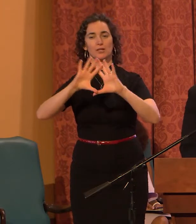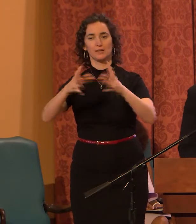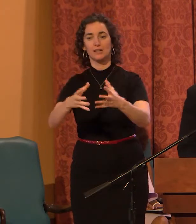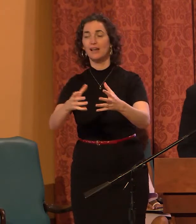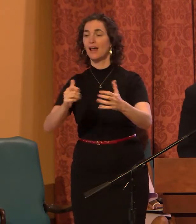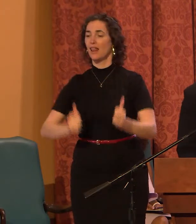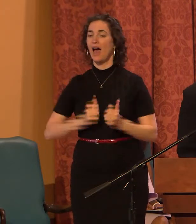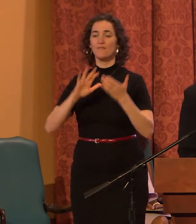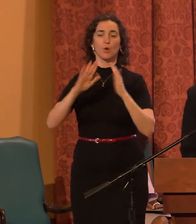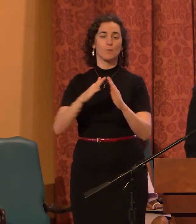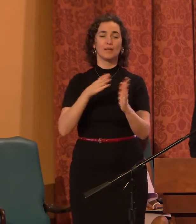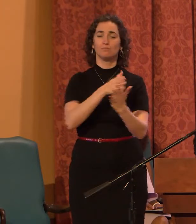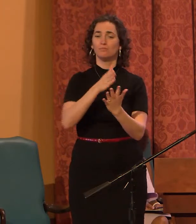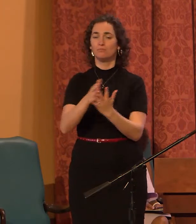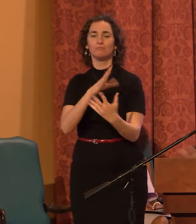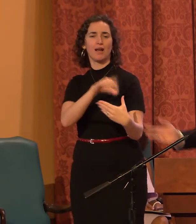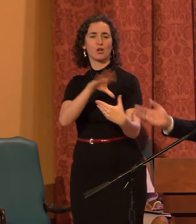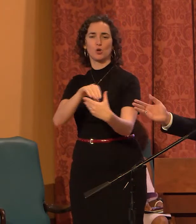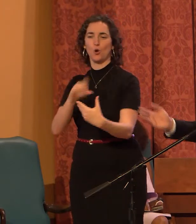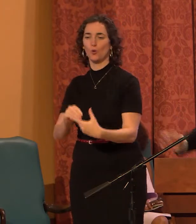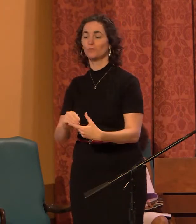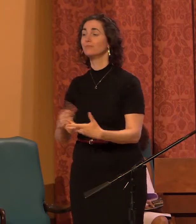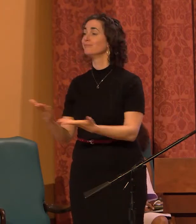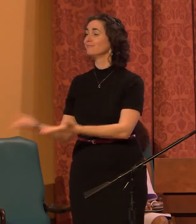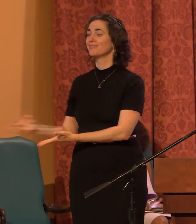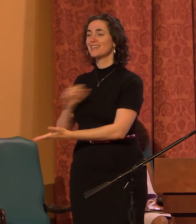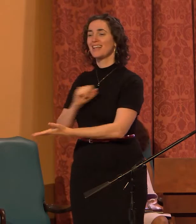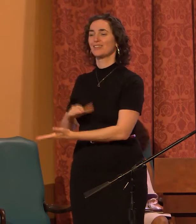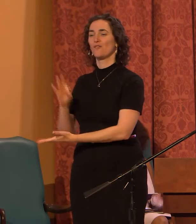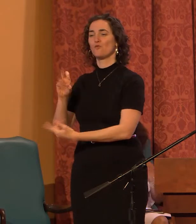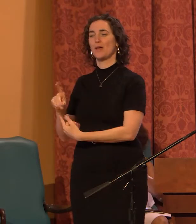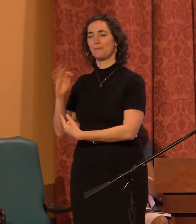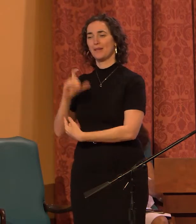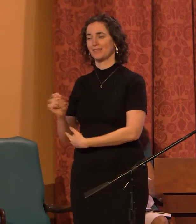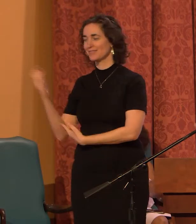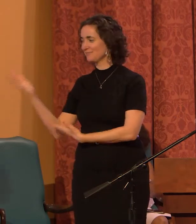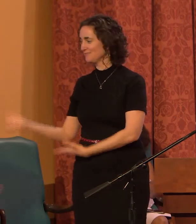life. Ladies and gentlemen, Senator Fred Mills.